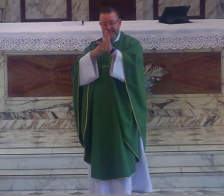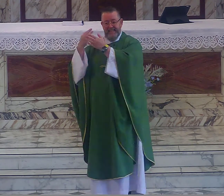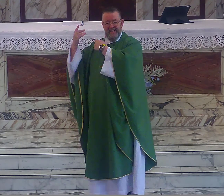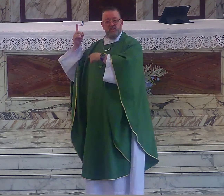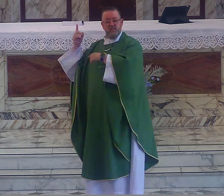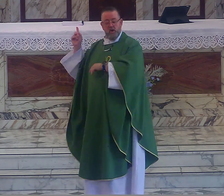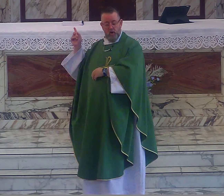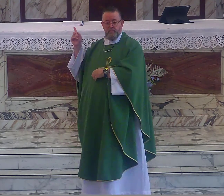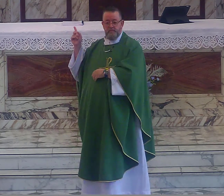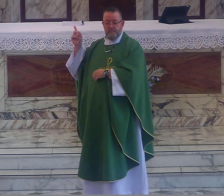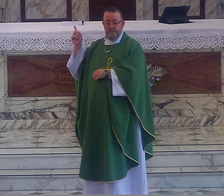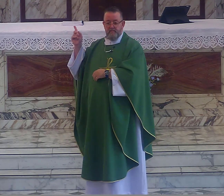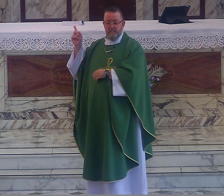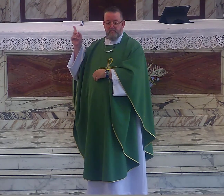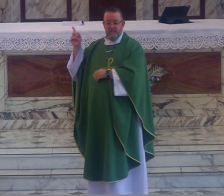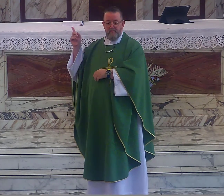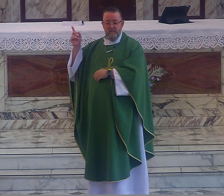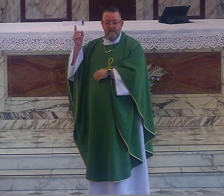600 years ago,